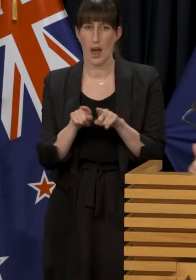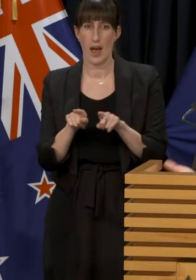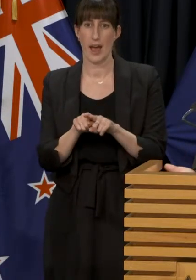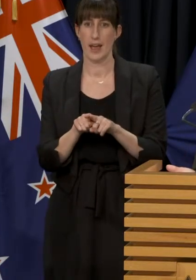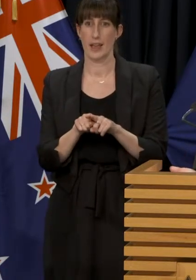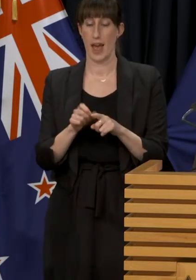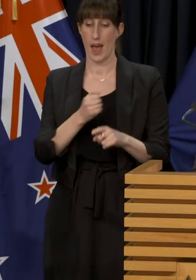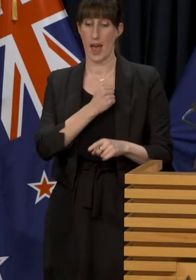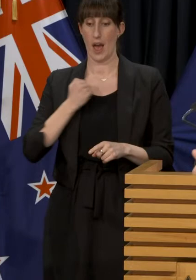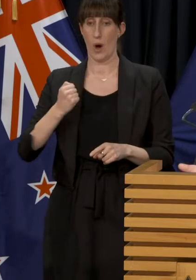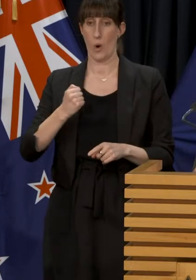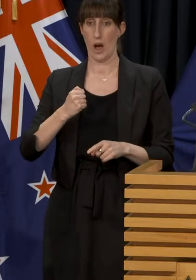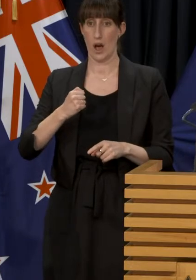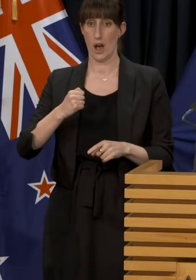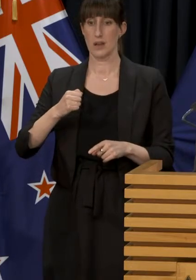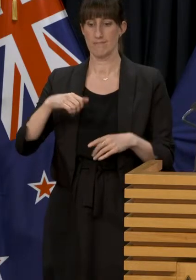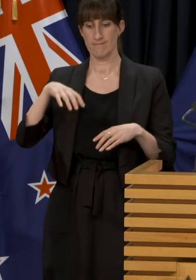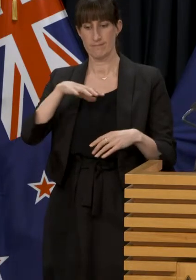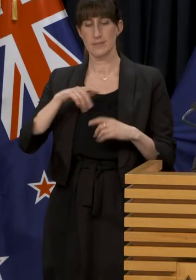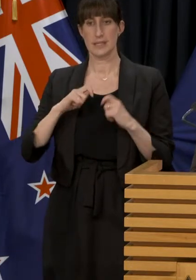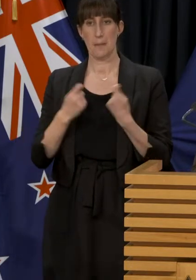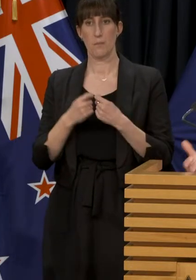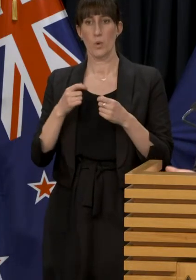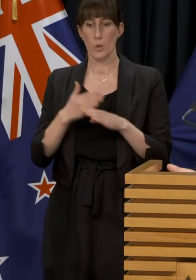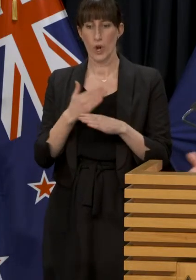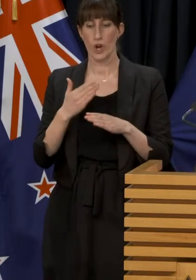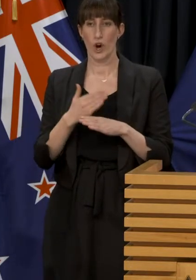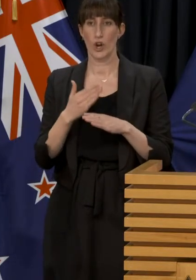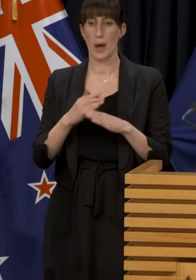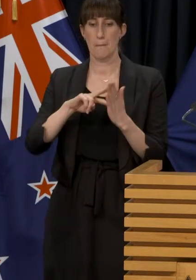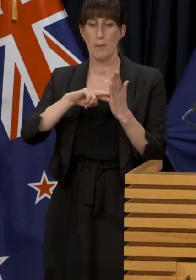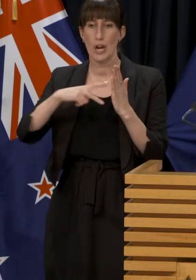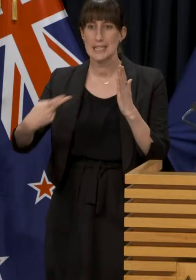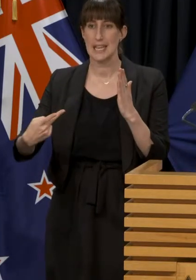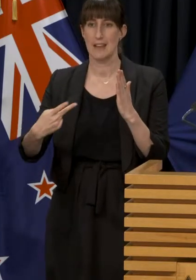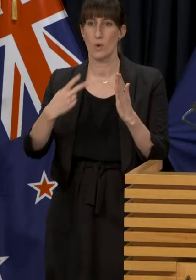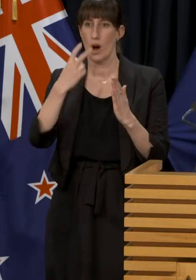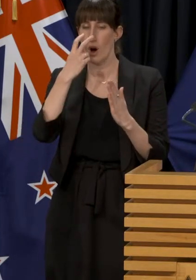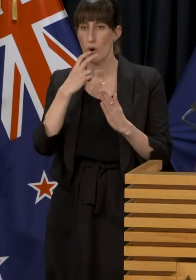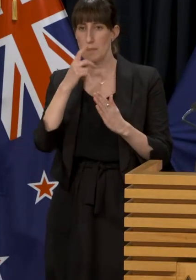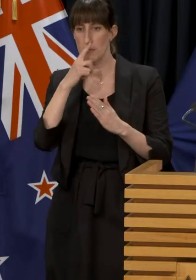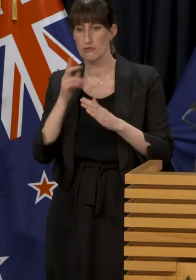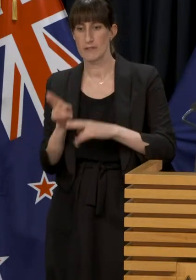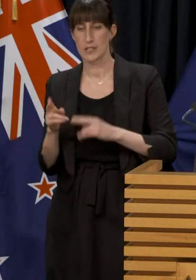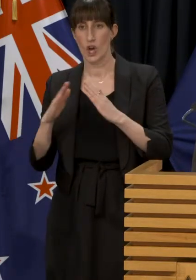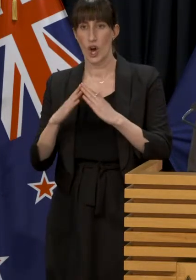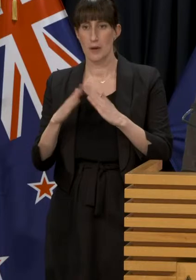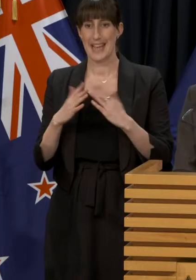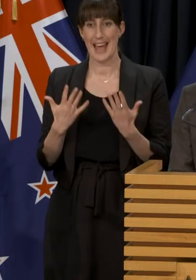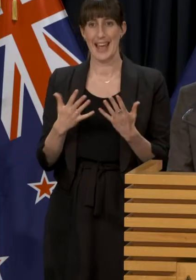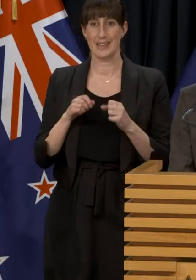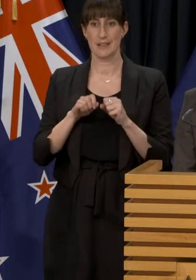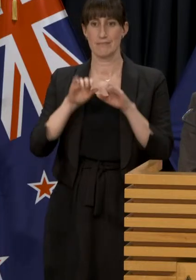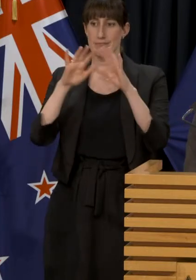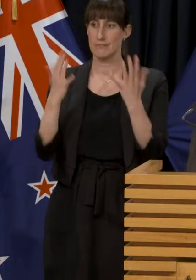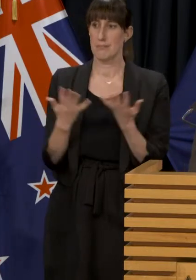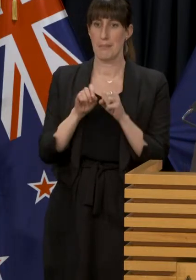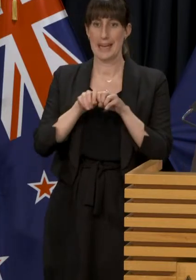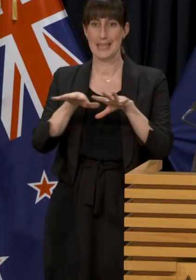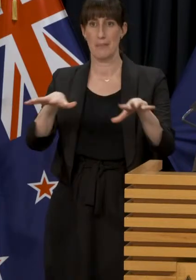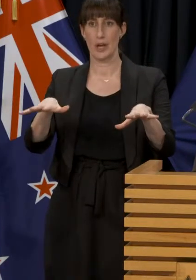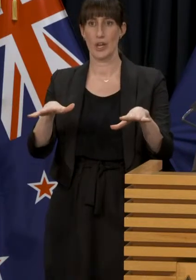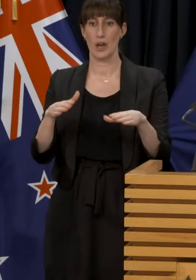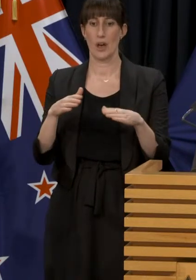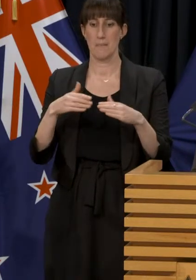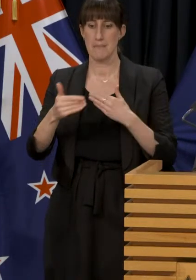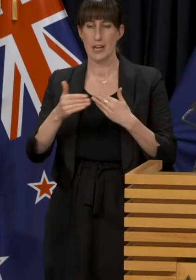sector working to develop a national outbreak management policy for aged residential care and a pandemic management workbook